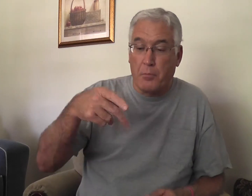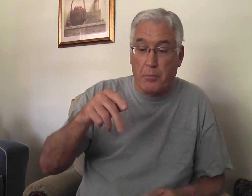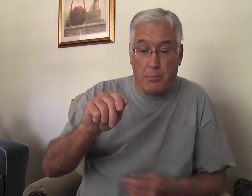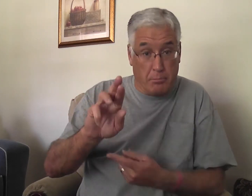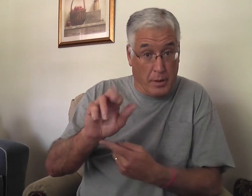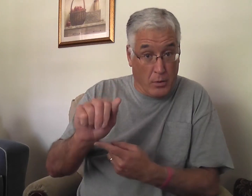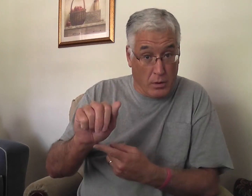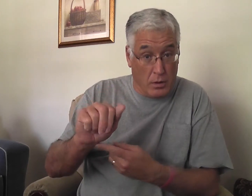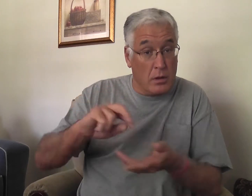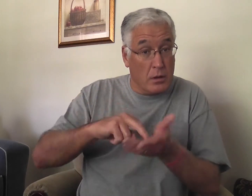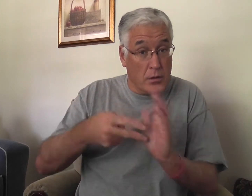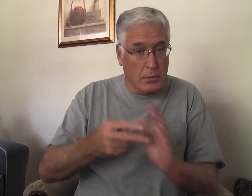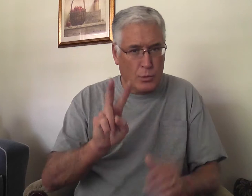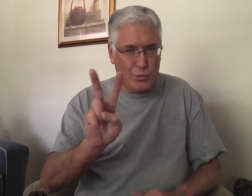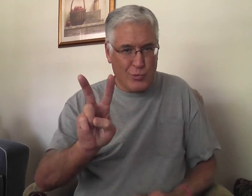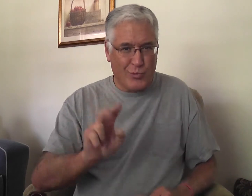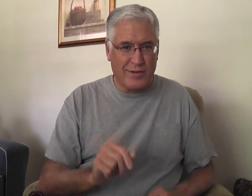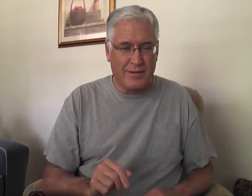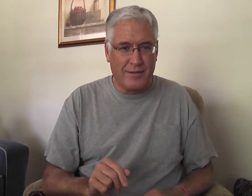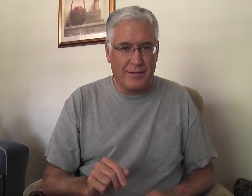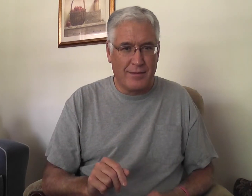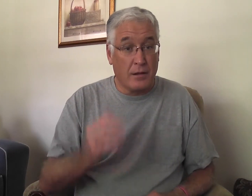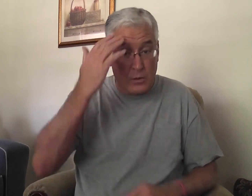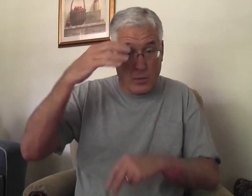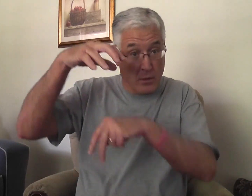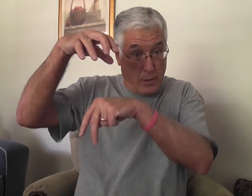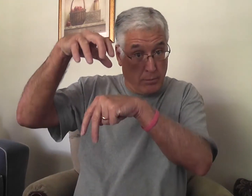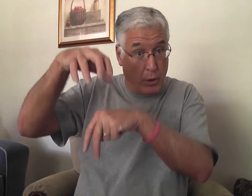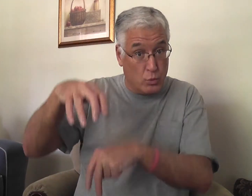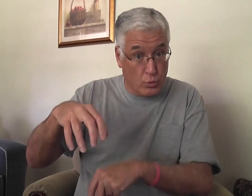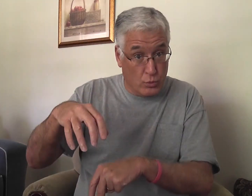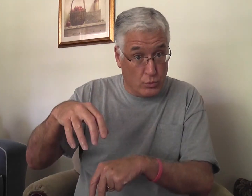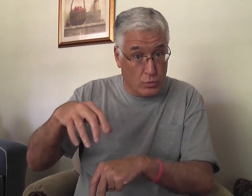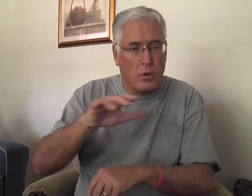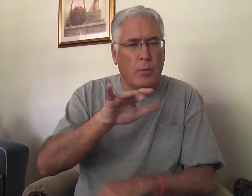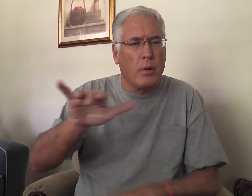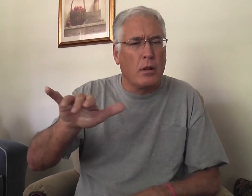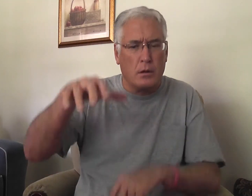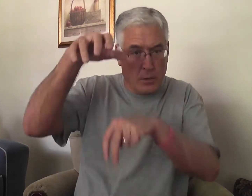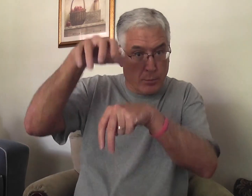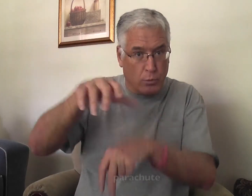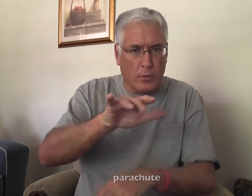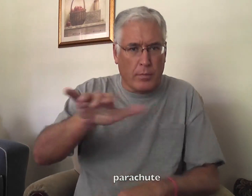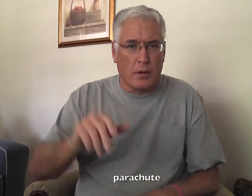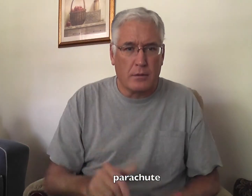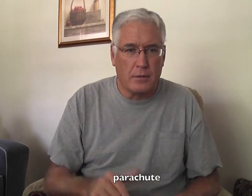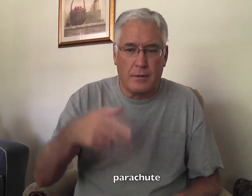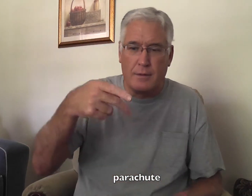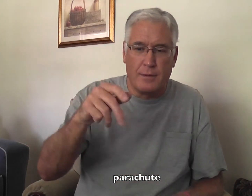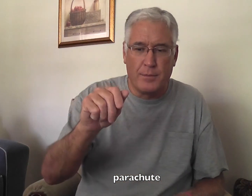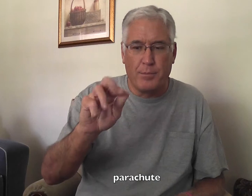exactly? Well, the word para, it means two. Like in a parachute, spell